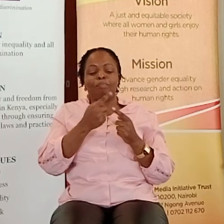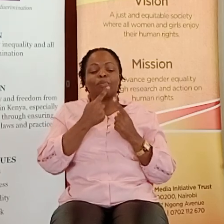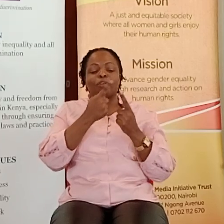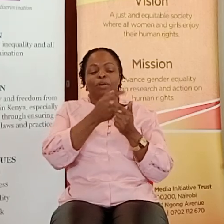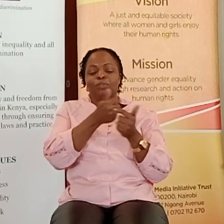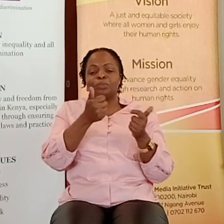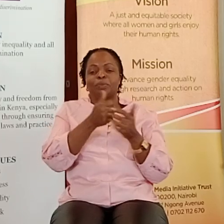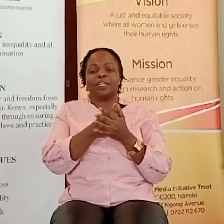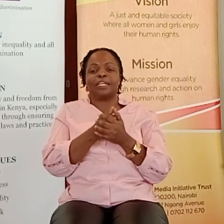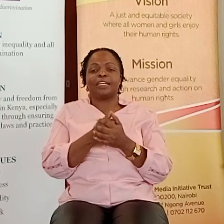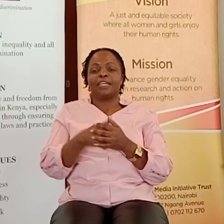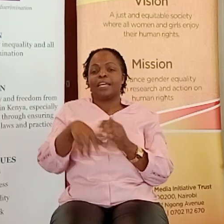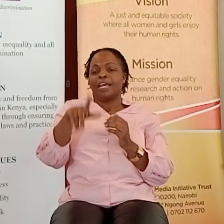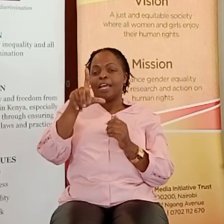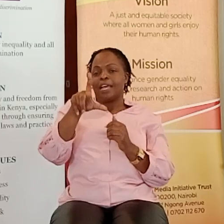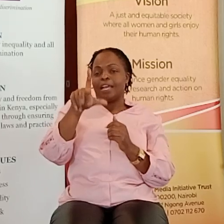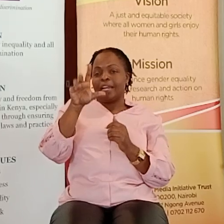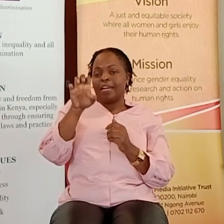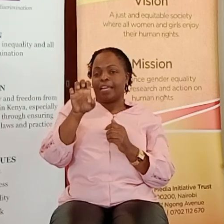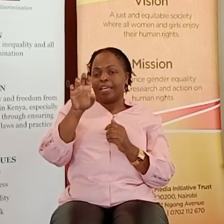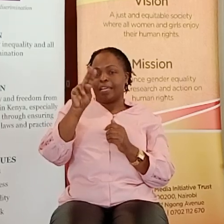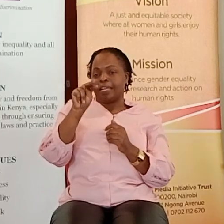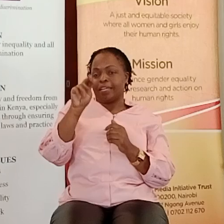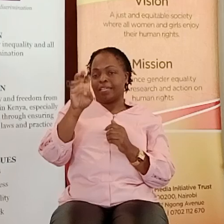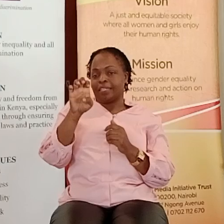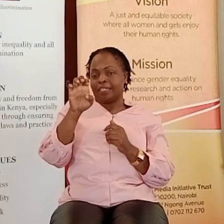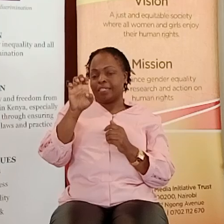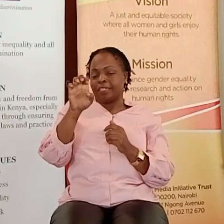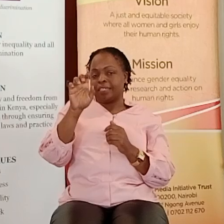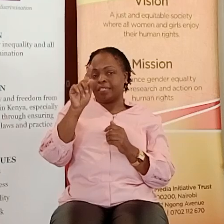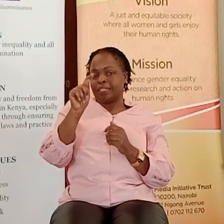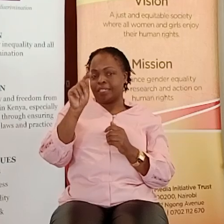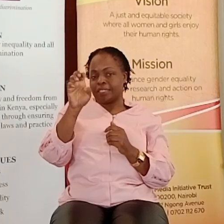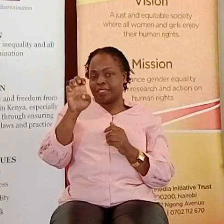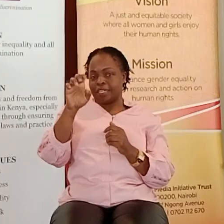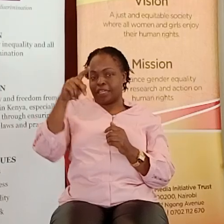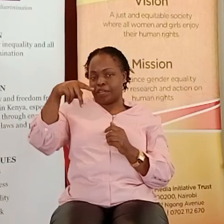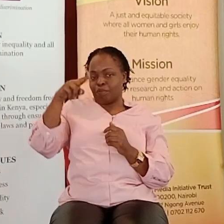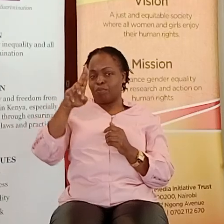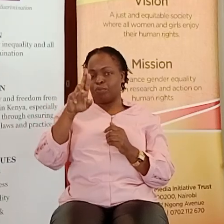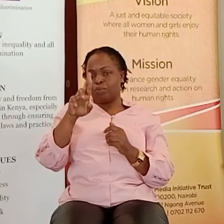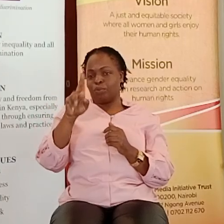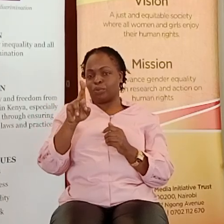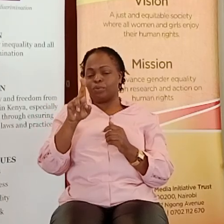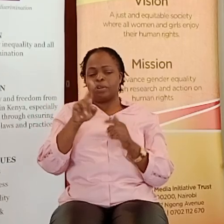Yeah, don't put pressure on me after this meeting. I will deliver at my own convenience.